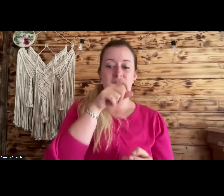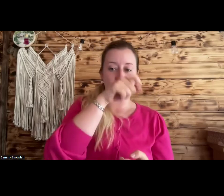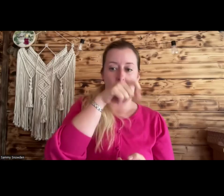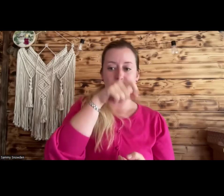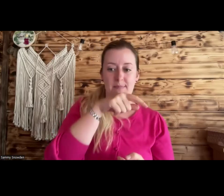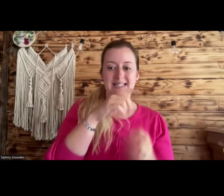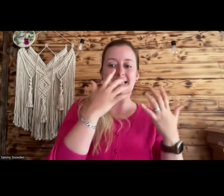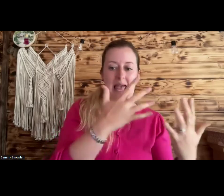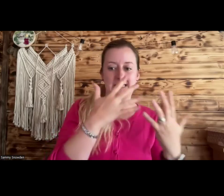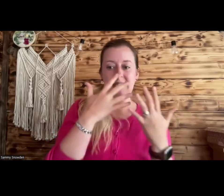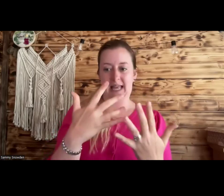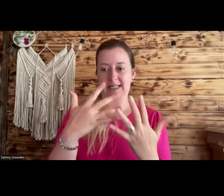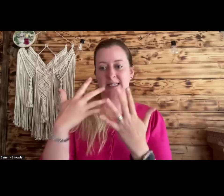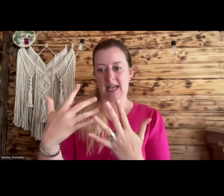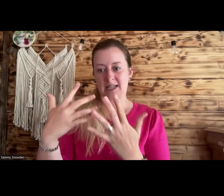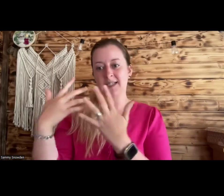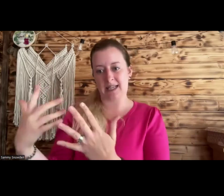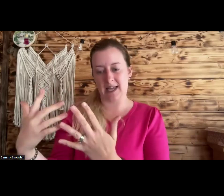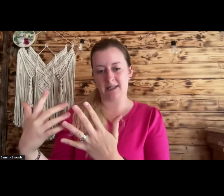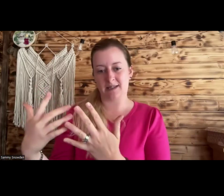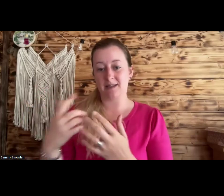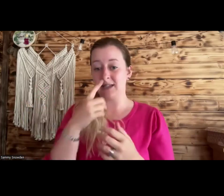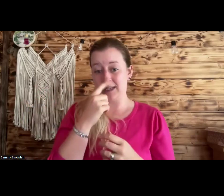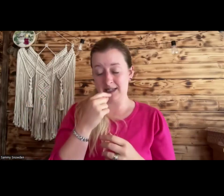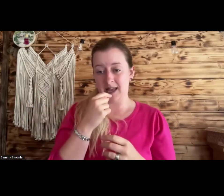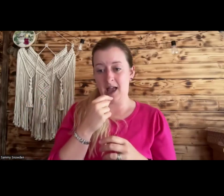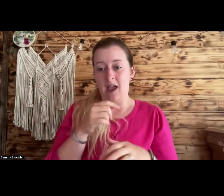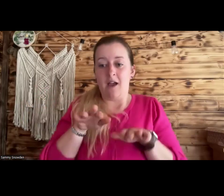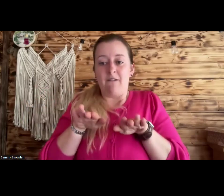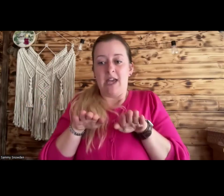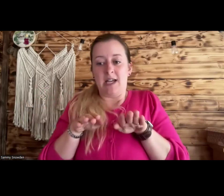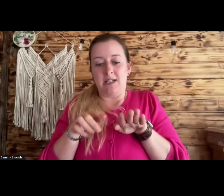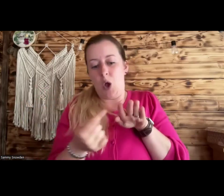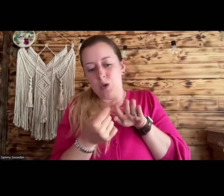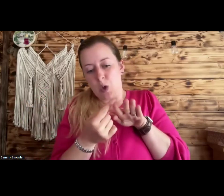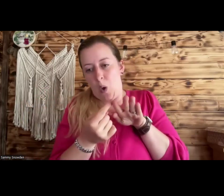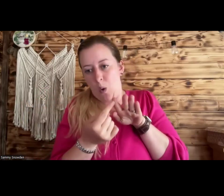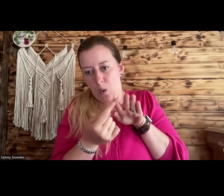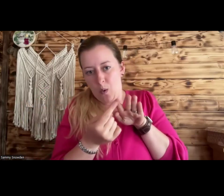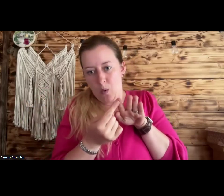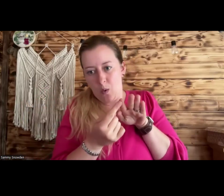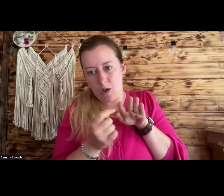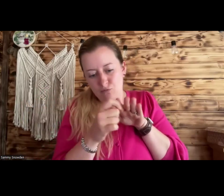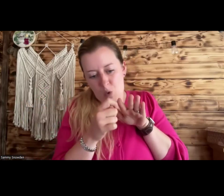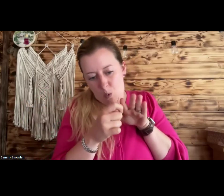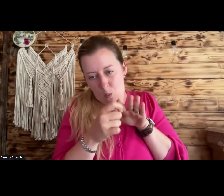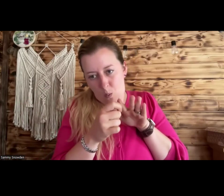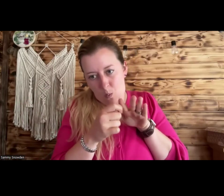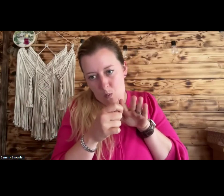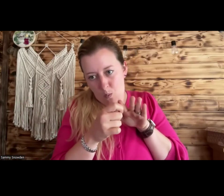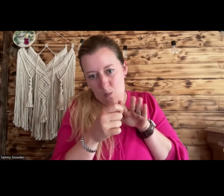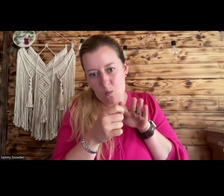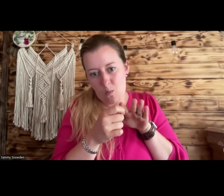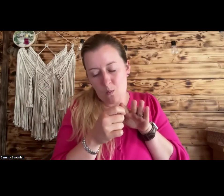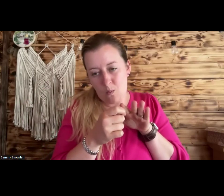it's our big toe every day. And so you could have it on the side of your bed, pop it on in the morning, and that is hopefully going to support